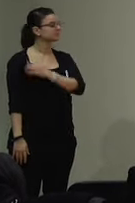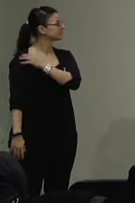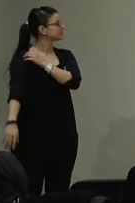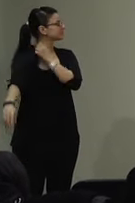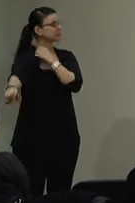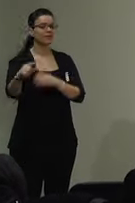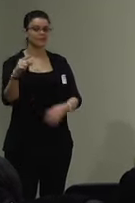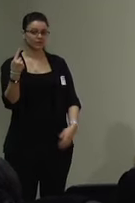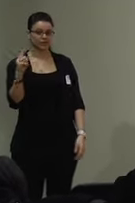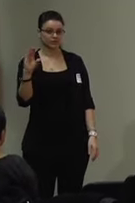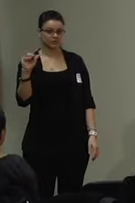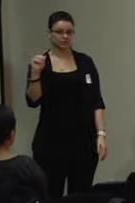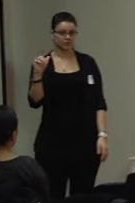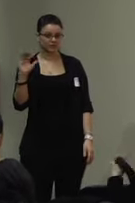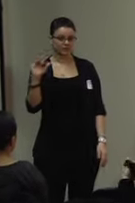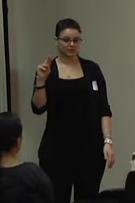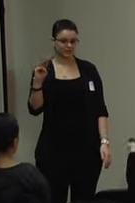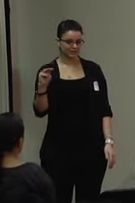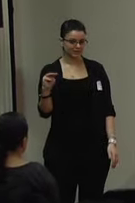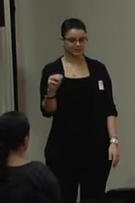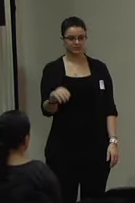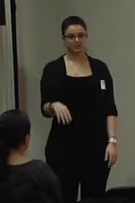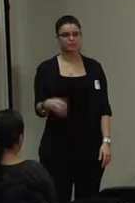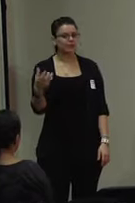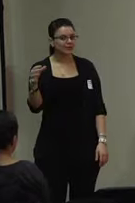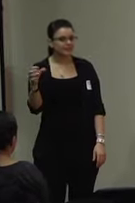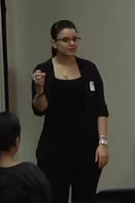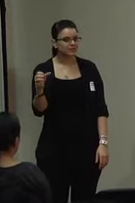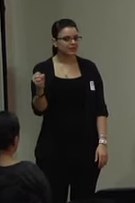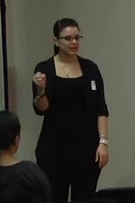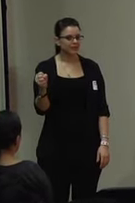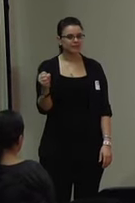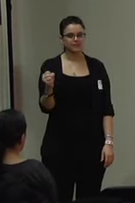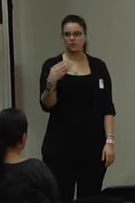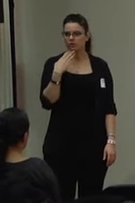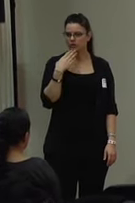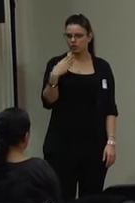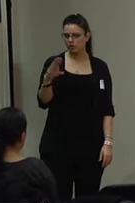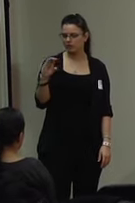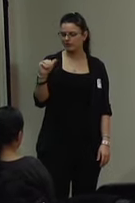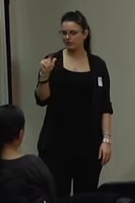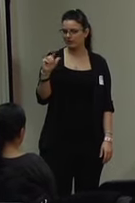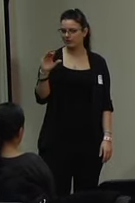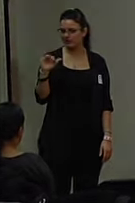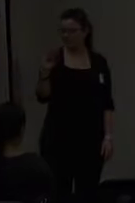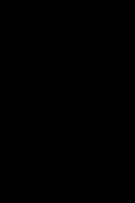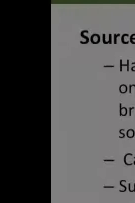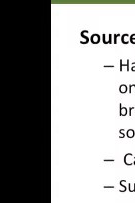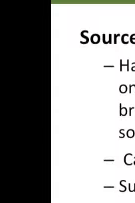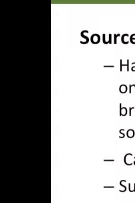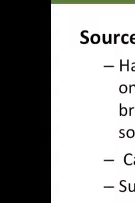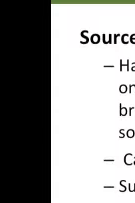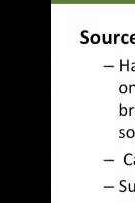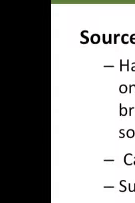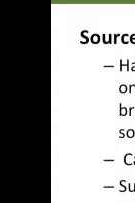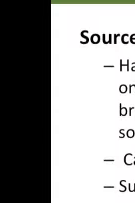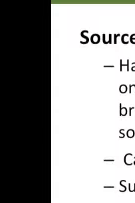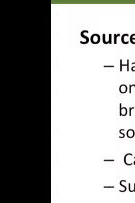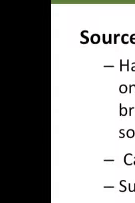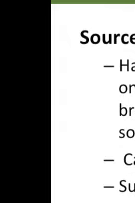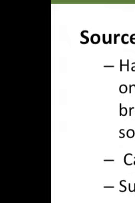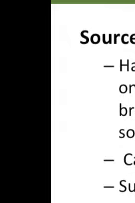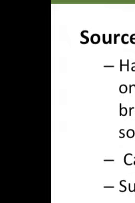about calcium. I know many of us grew up thinking that dairy is really the only source of calcium, but it's just not true. There are a lot of